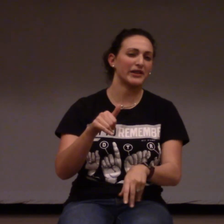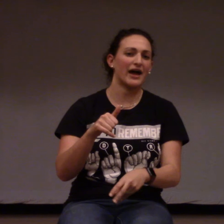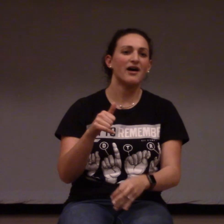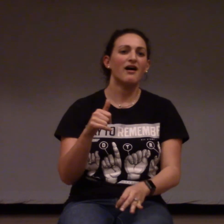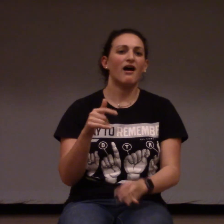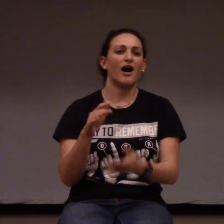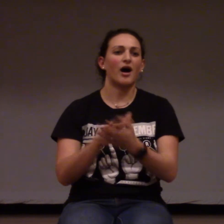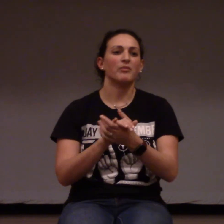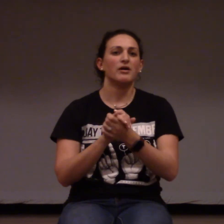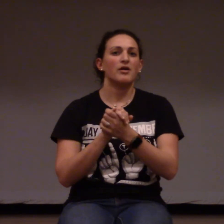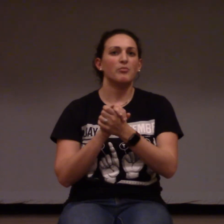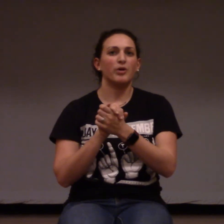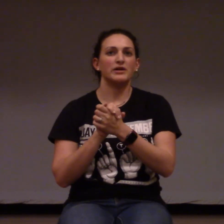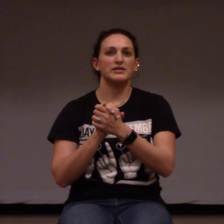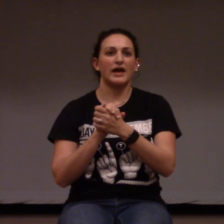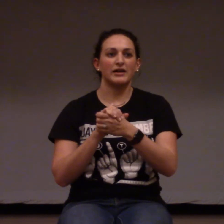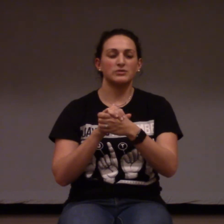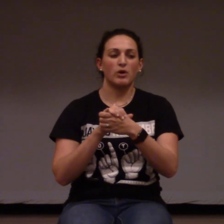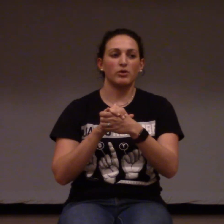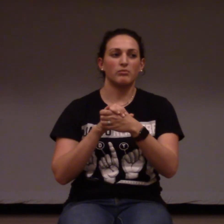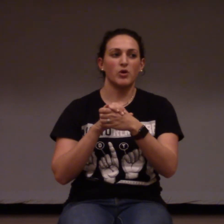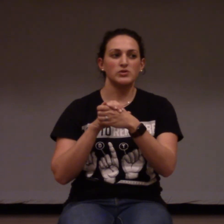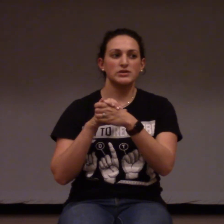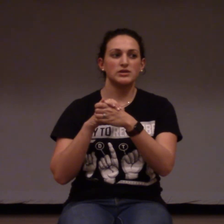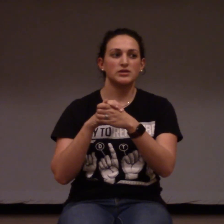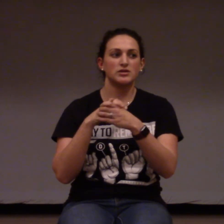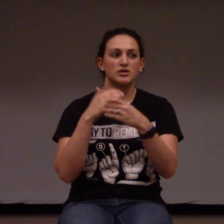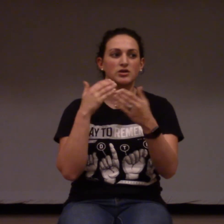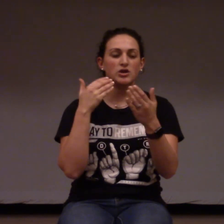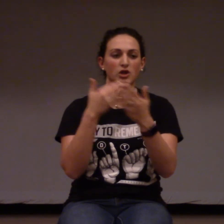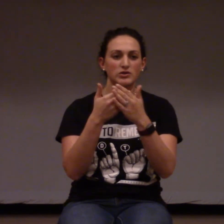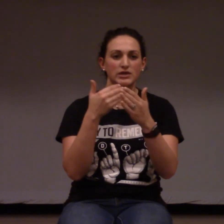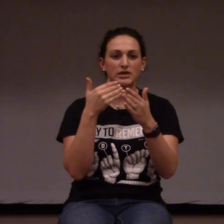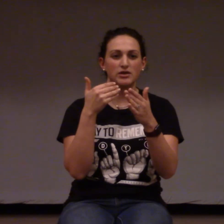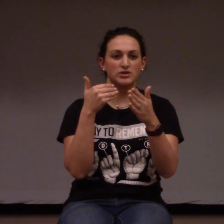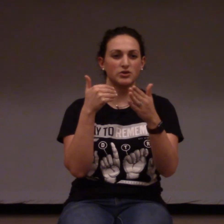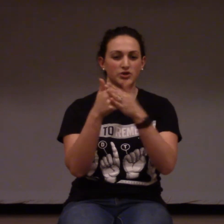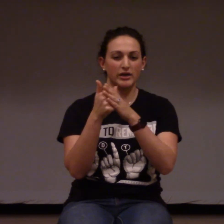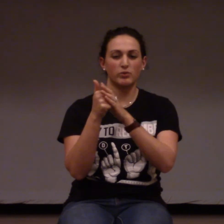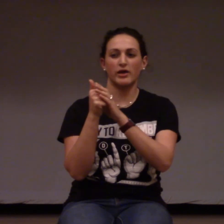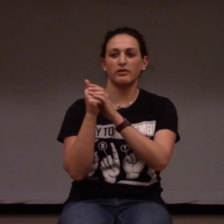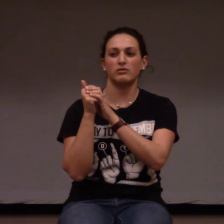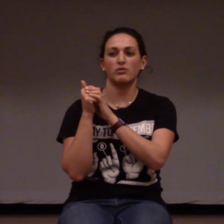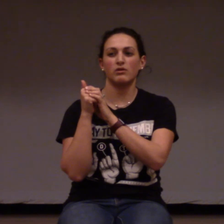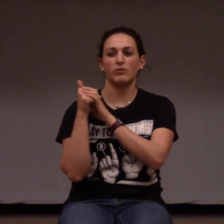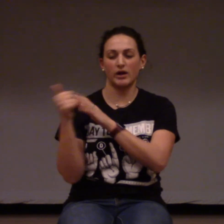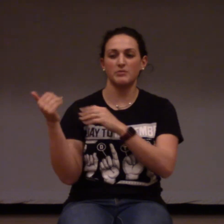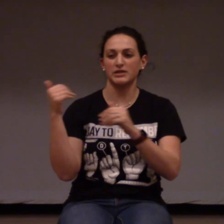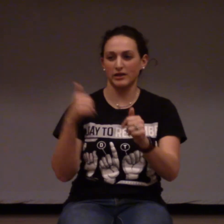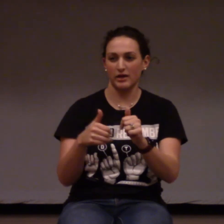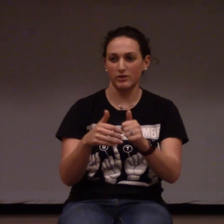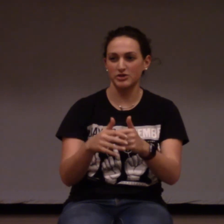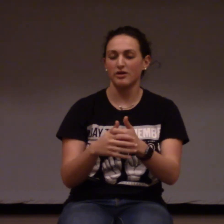that. But that is what we're most closely associated with when it comes to the language.